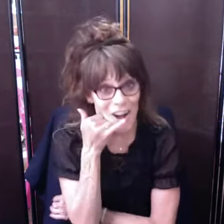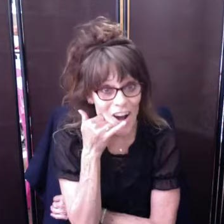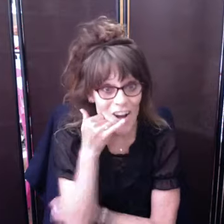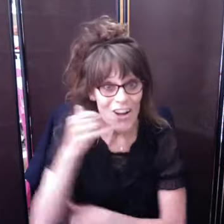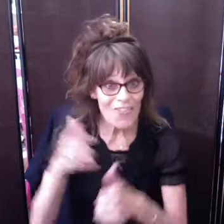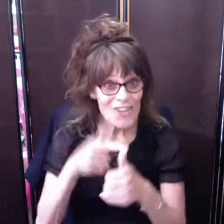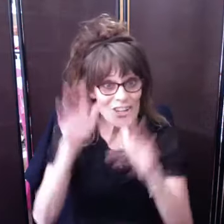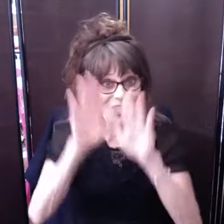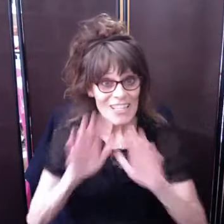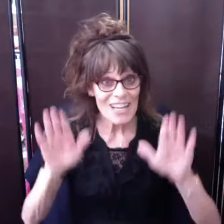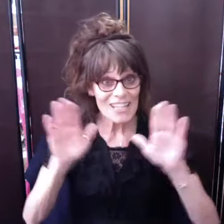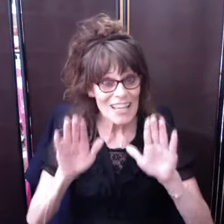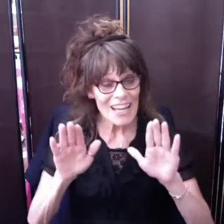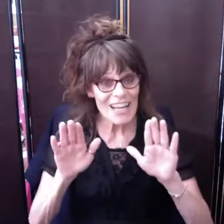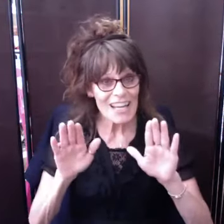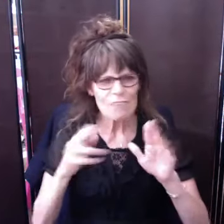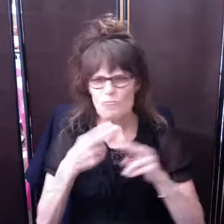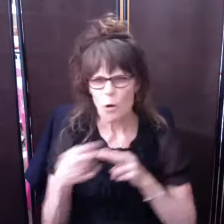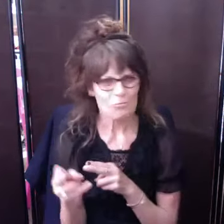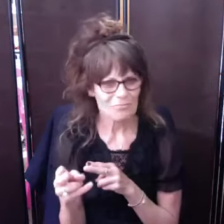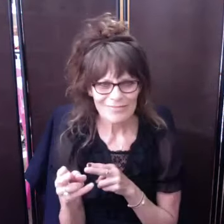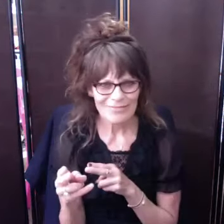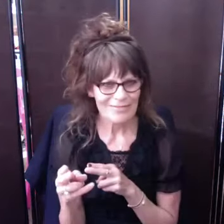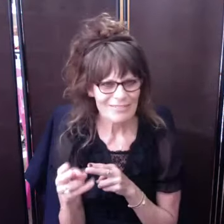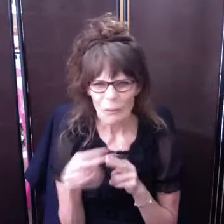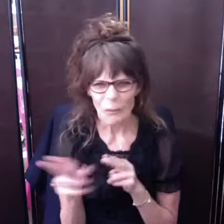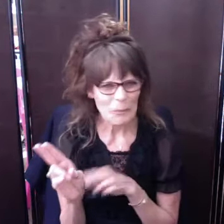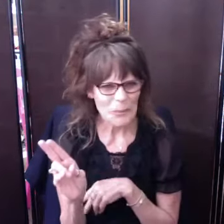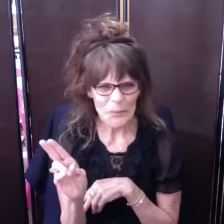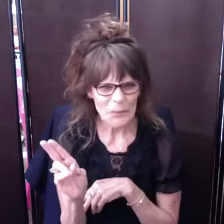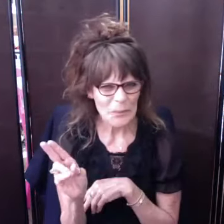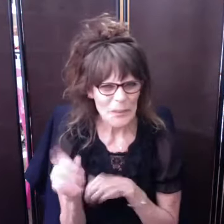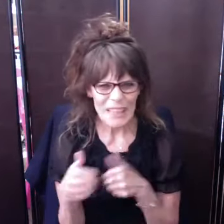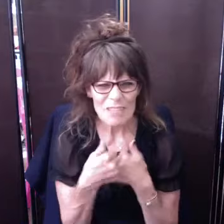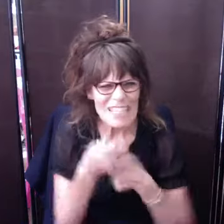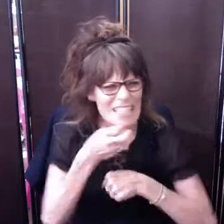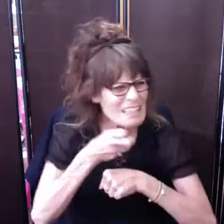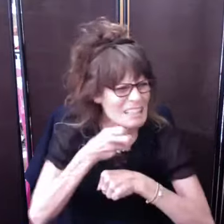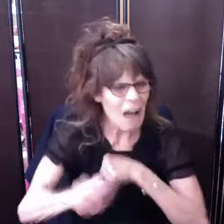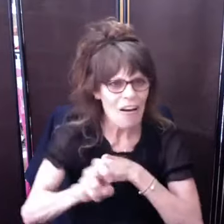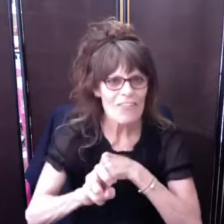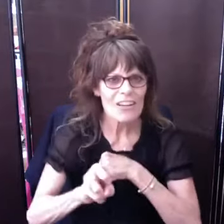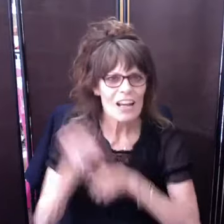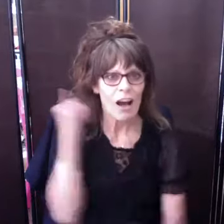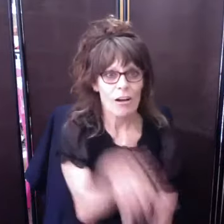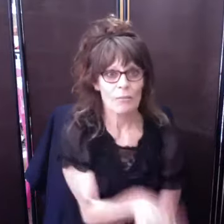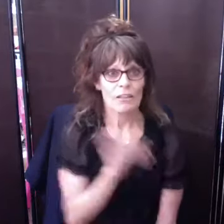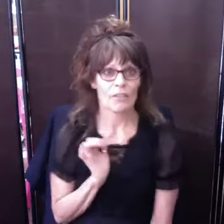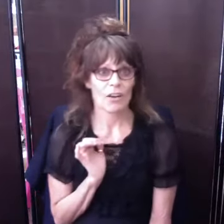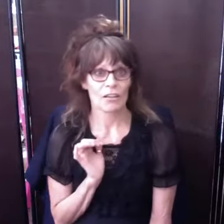going to tell you that call was short. That call was so short, and it was tough. And I hung up that telephone, and I had to call that sponsor, and I said,